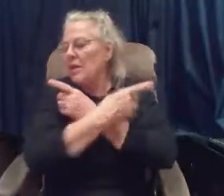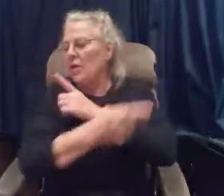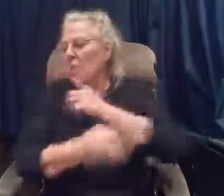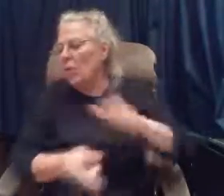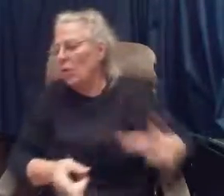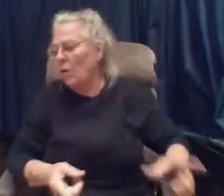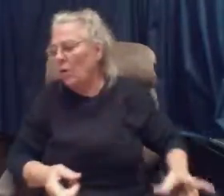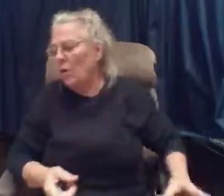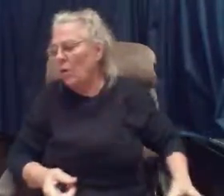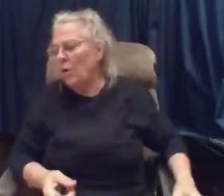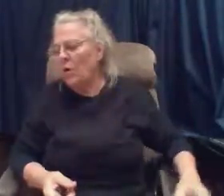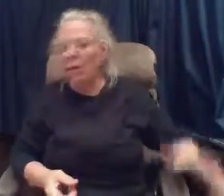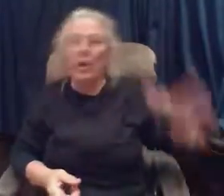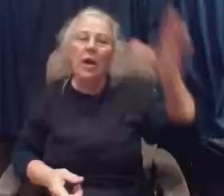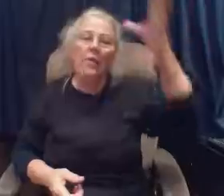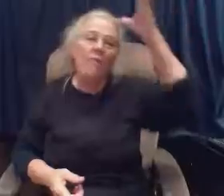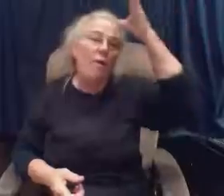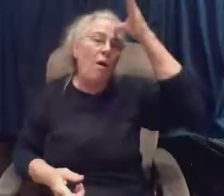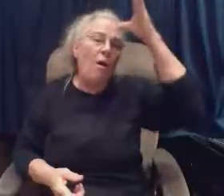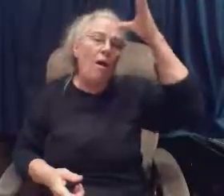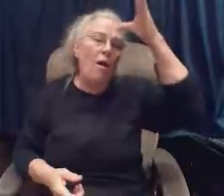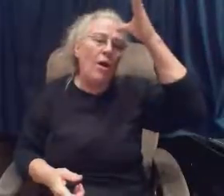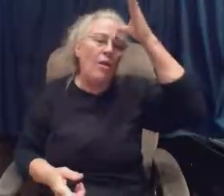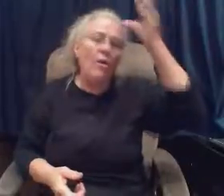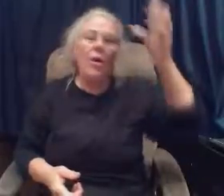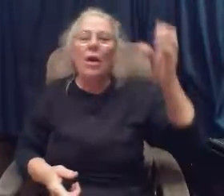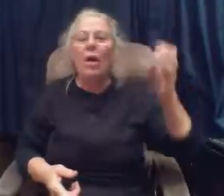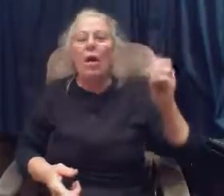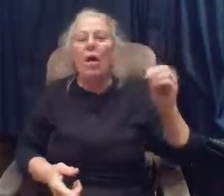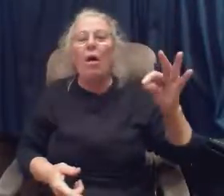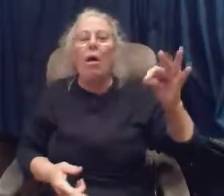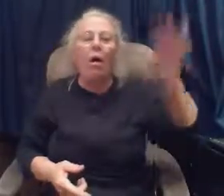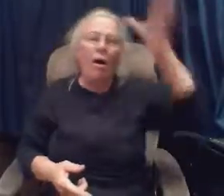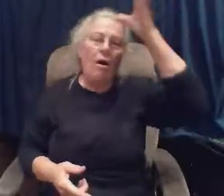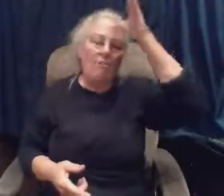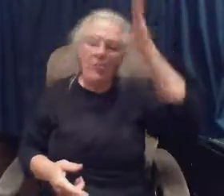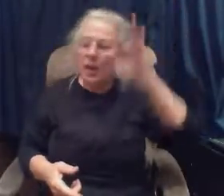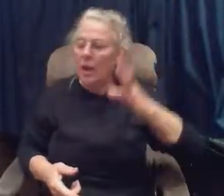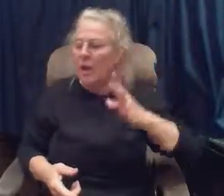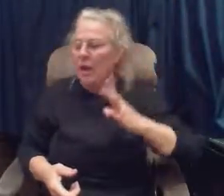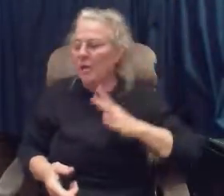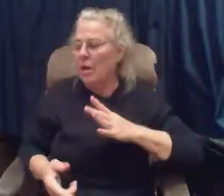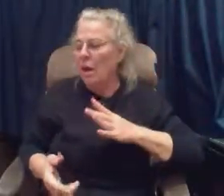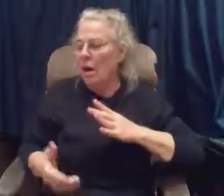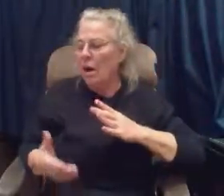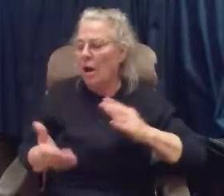Dear Lord and Father of mankind,